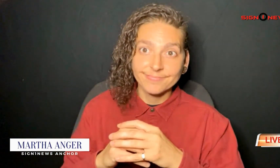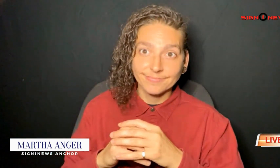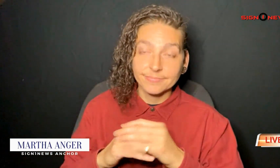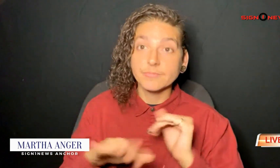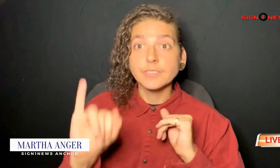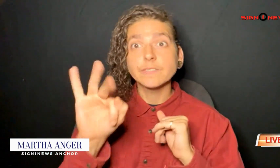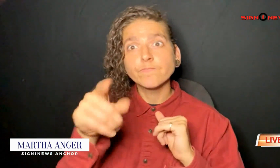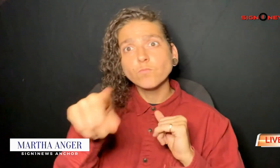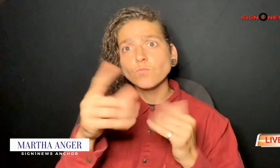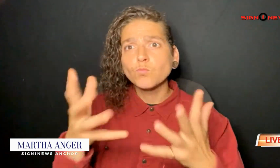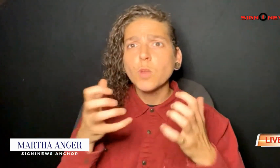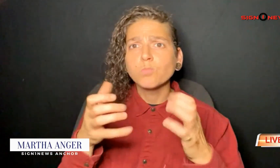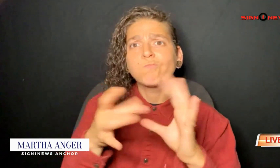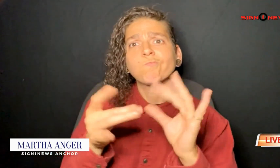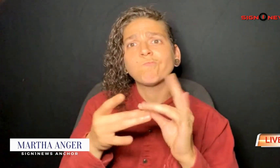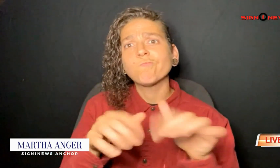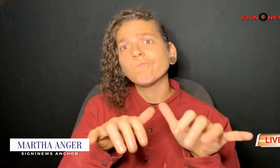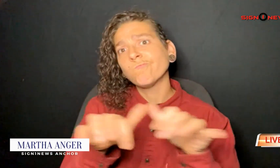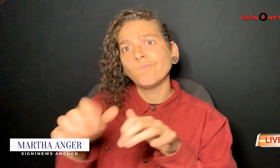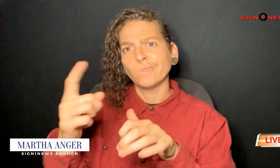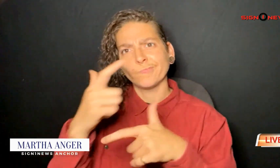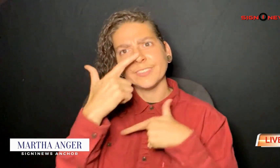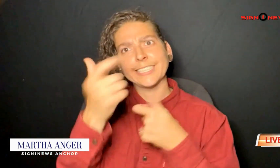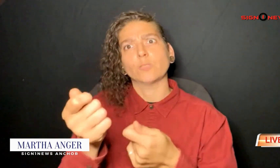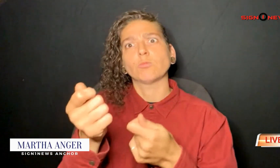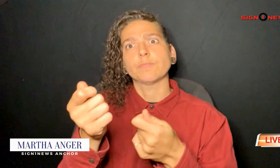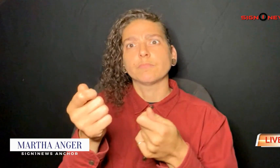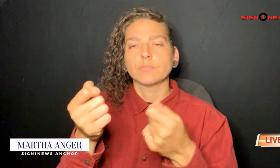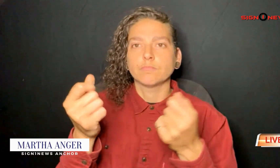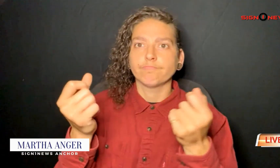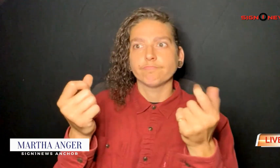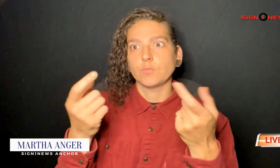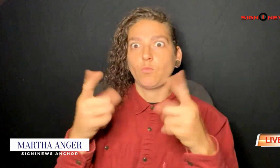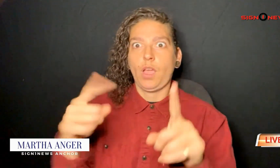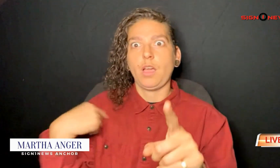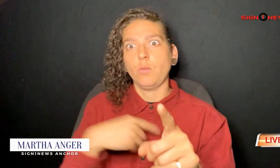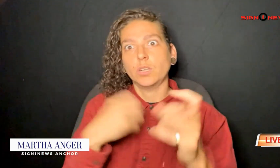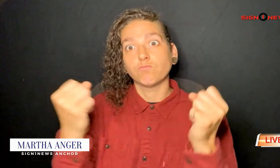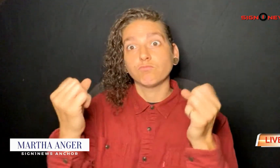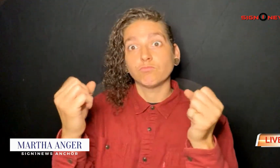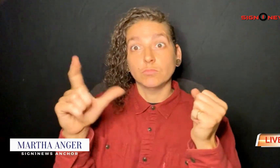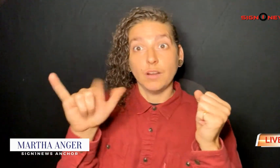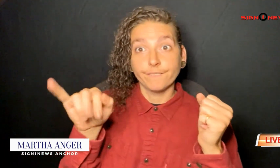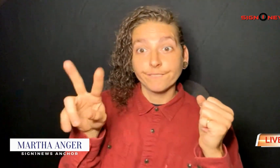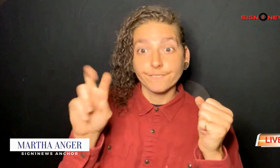If you post an interesting comment during this update, we may add it at the bottom of the screen.